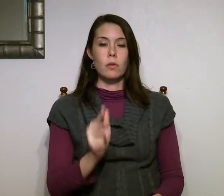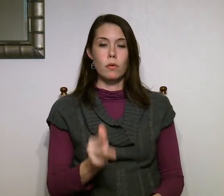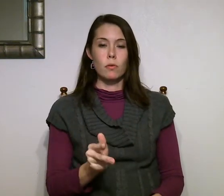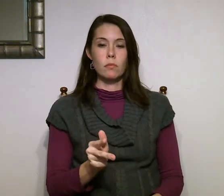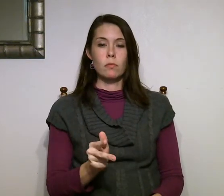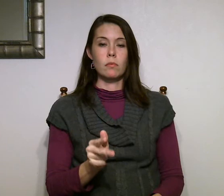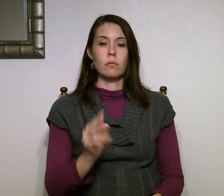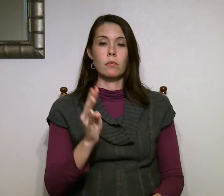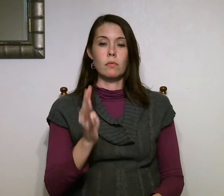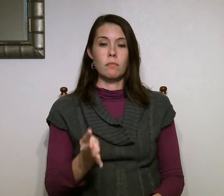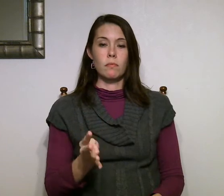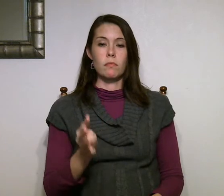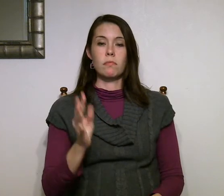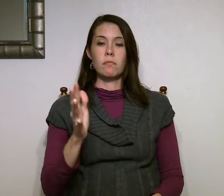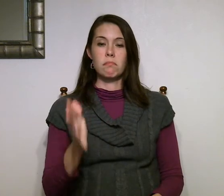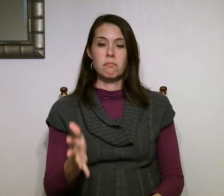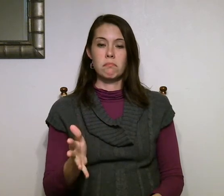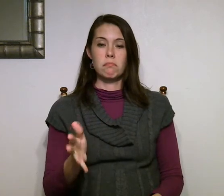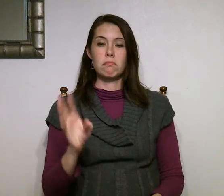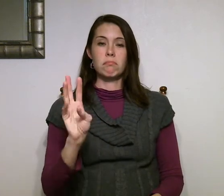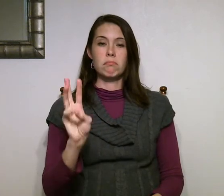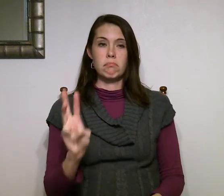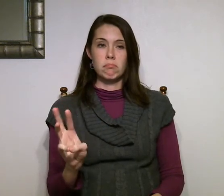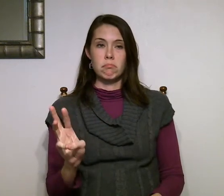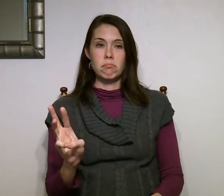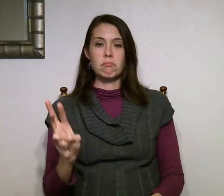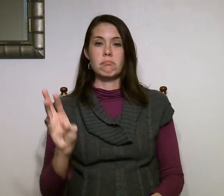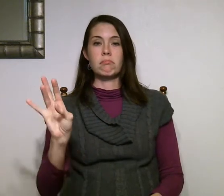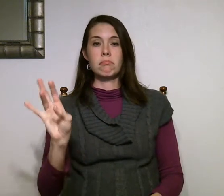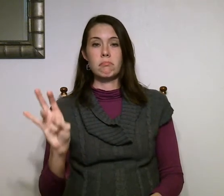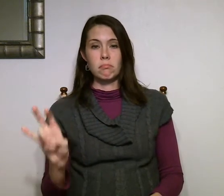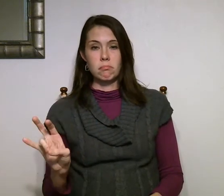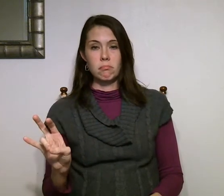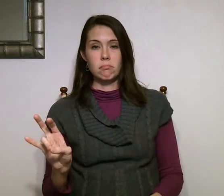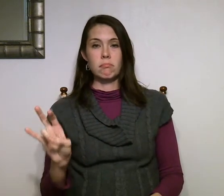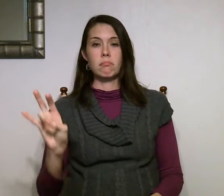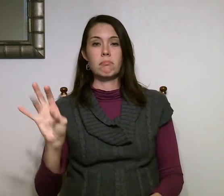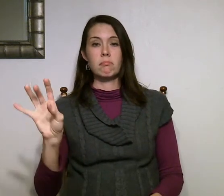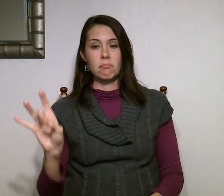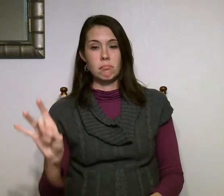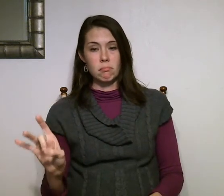4, 5, 6, 7, 8, 9, 10.